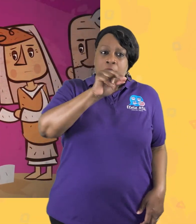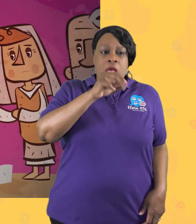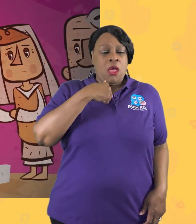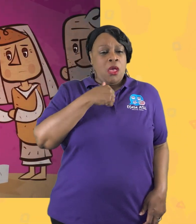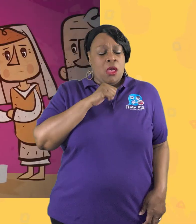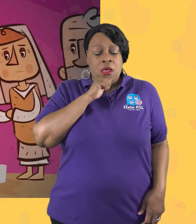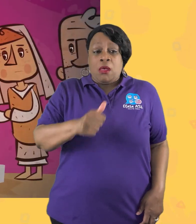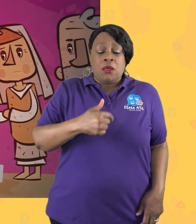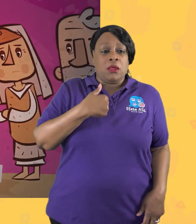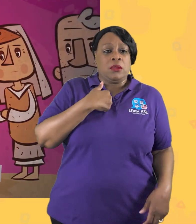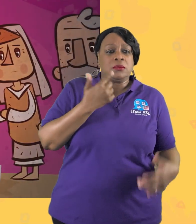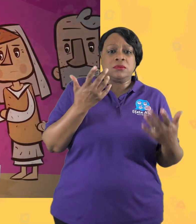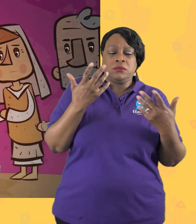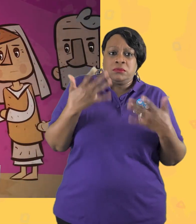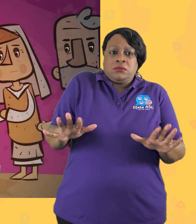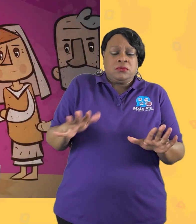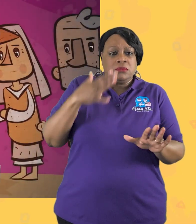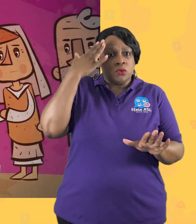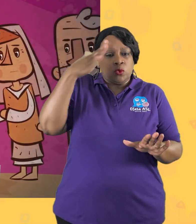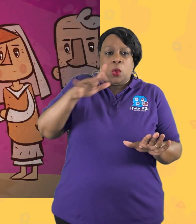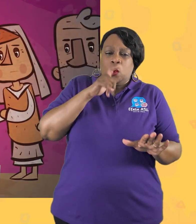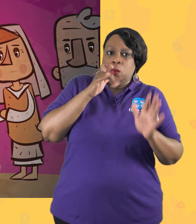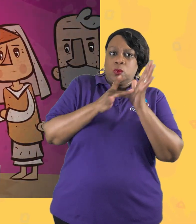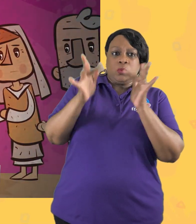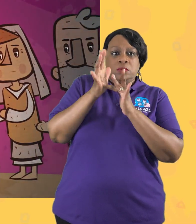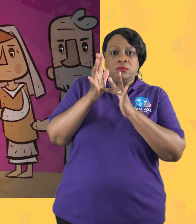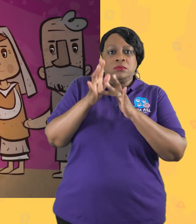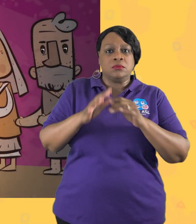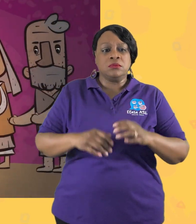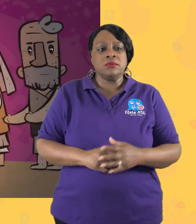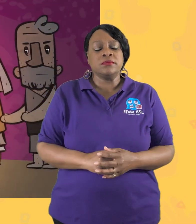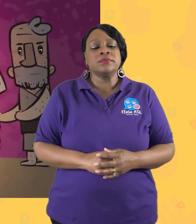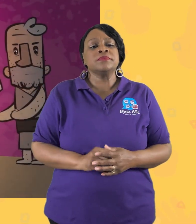"No, I'm not." Okay.